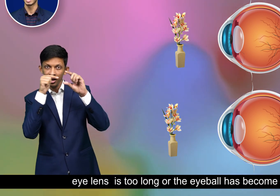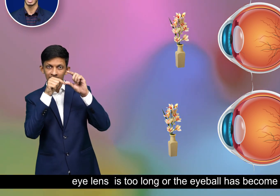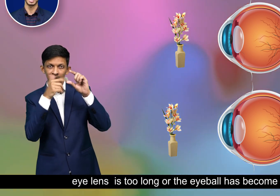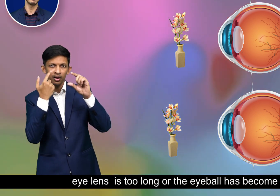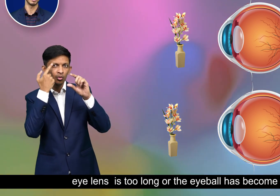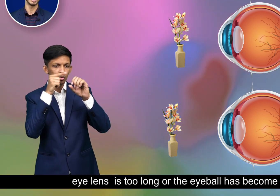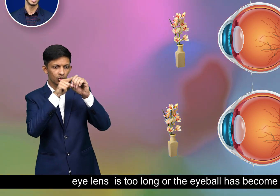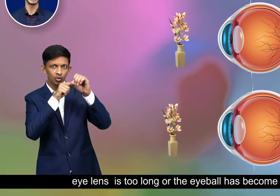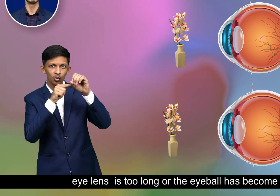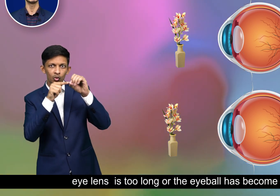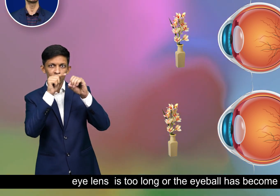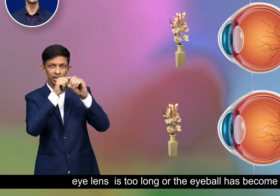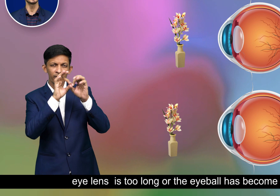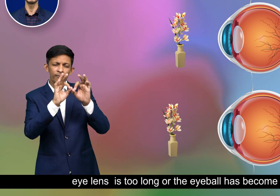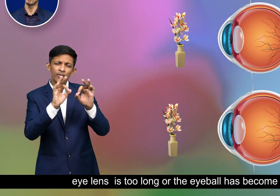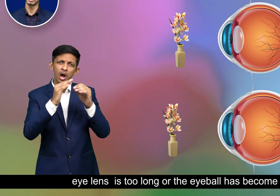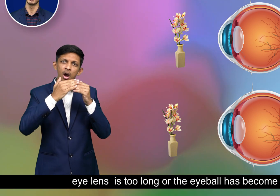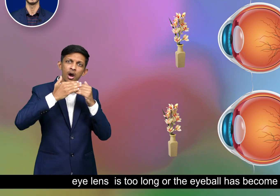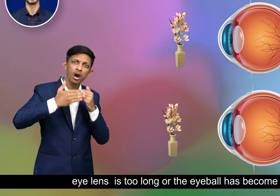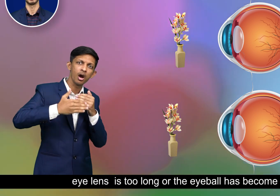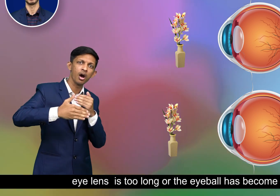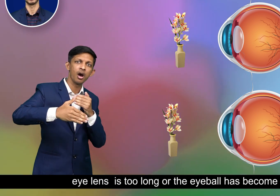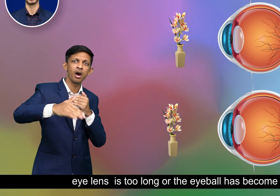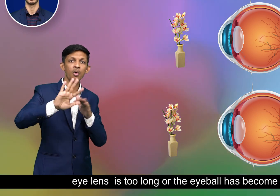the eyeball has become too small.